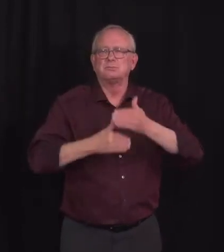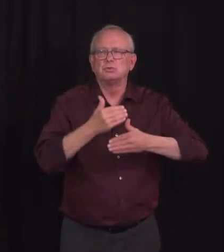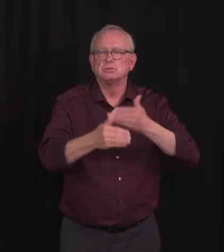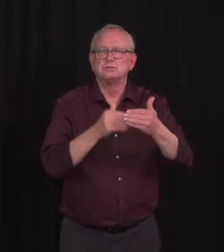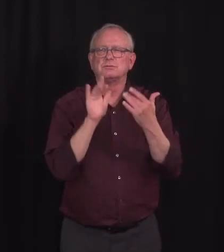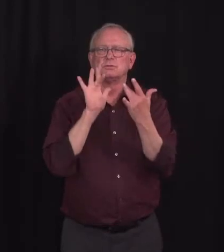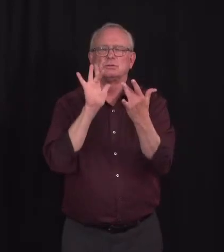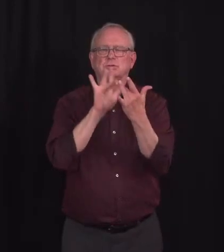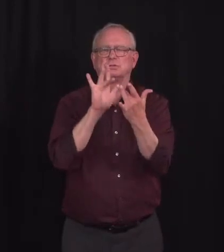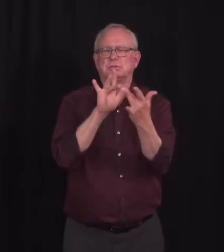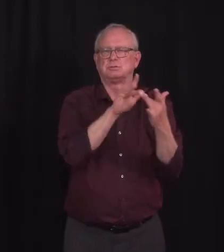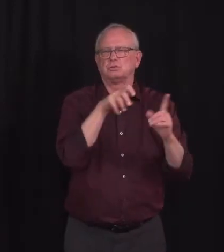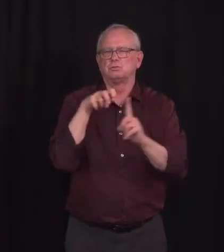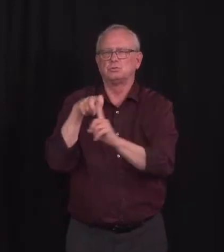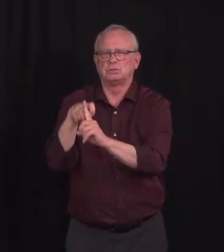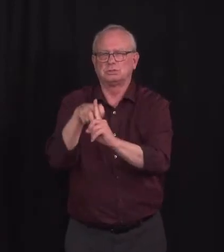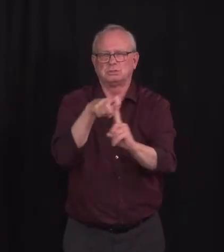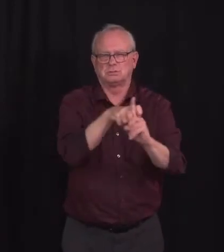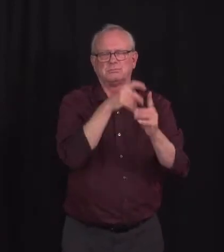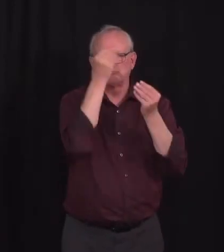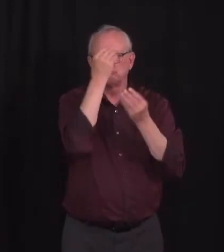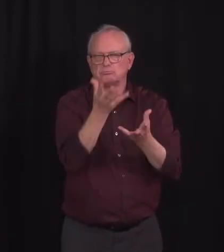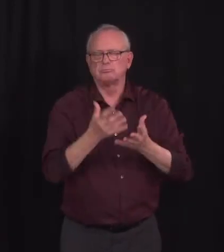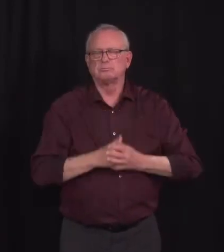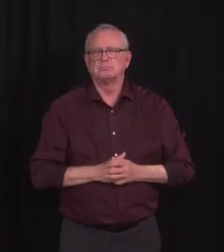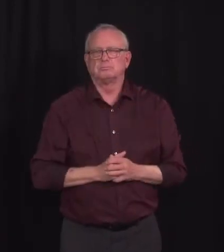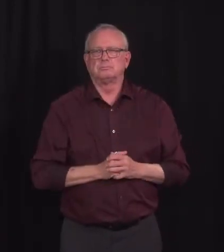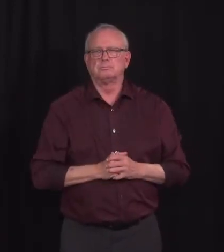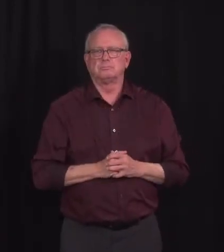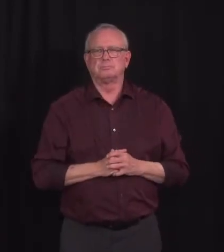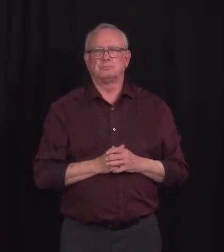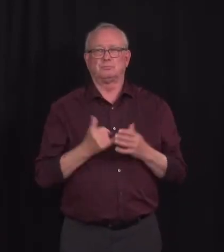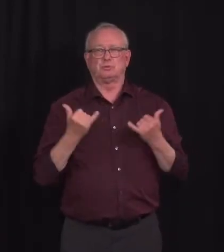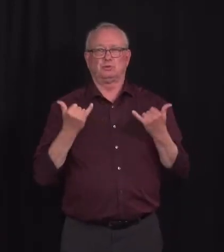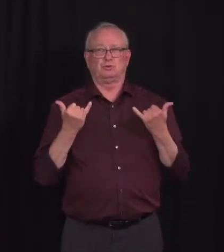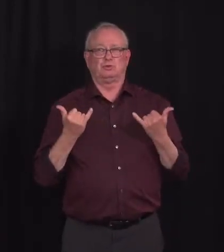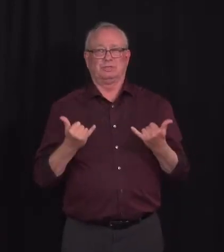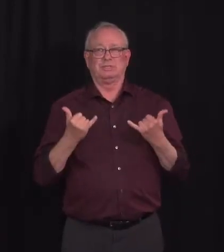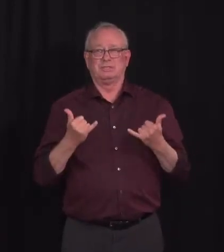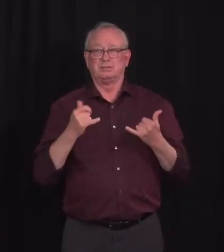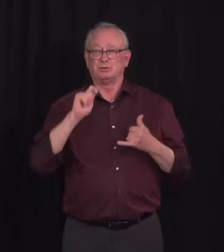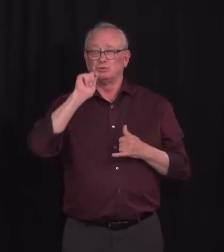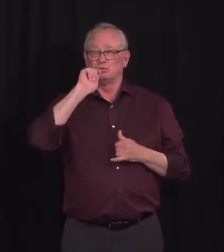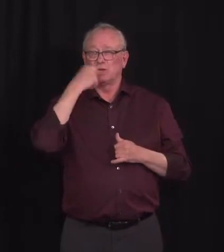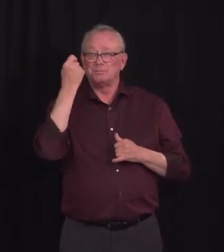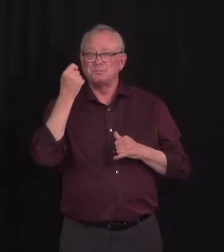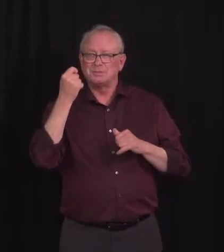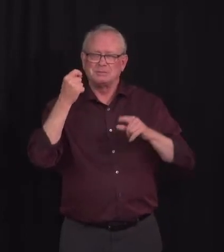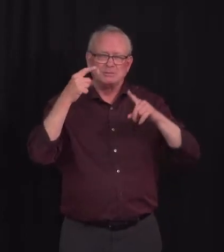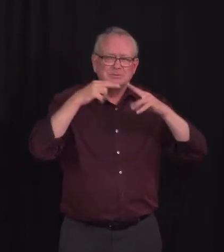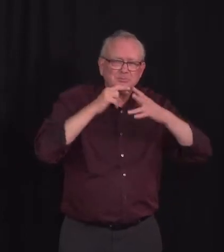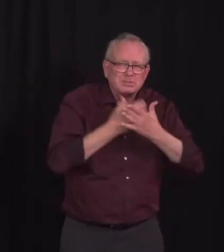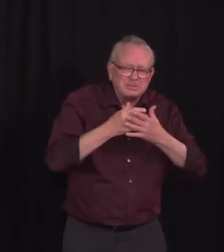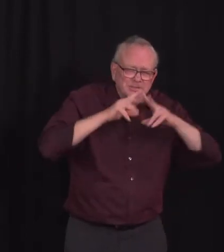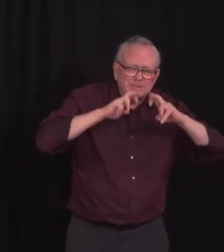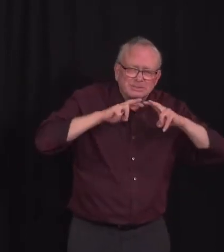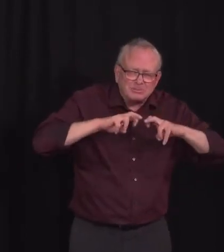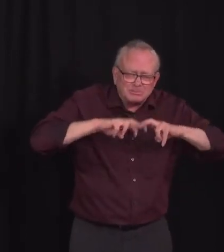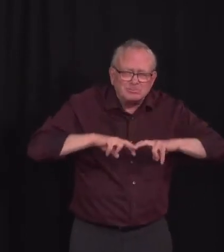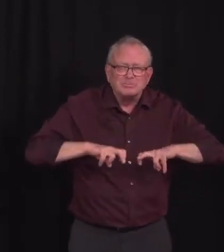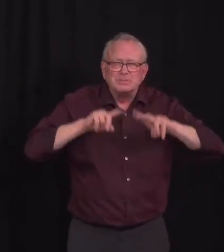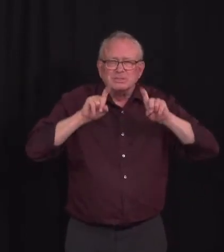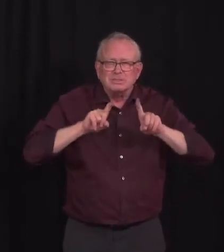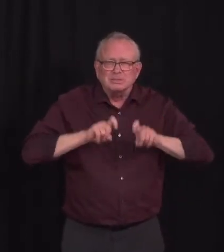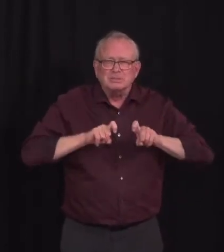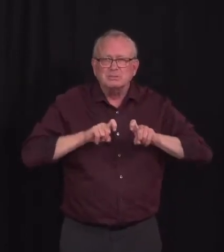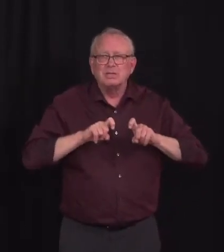the lab now screening all positive COVID-19 cases for these variants, case investigation teams will now be